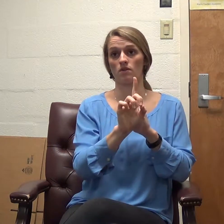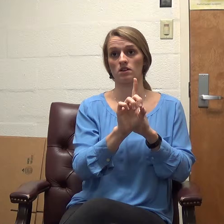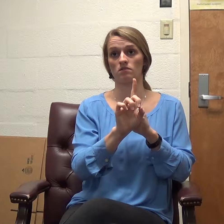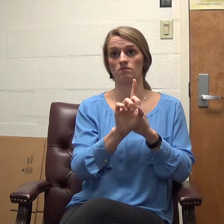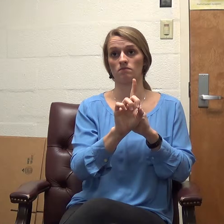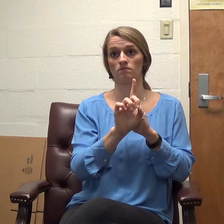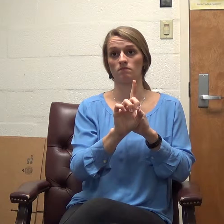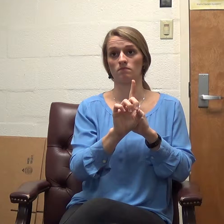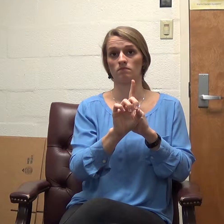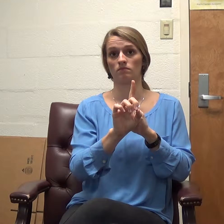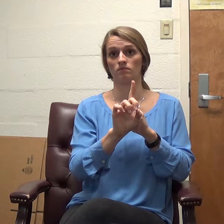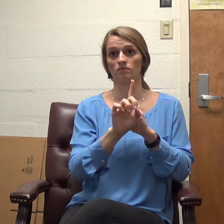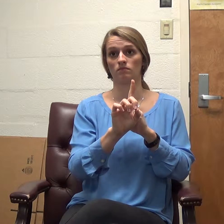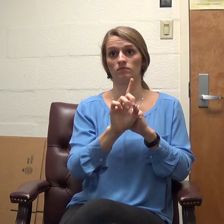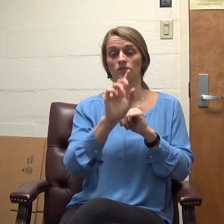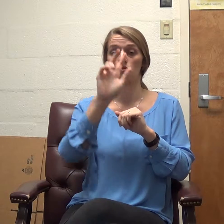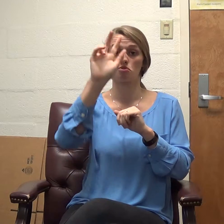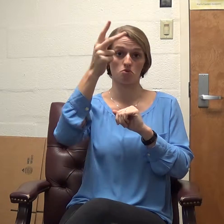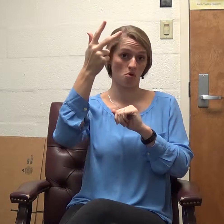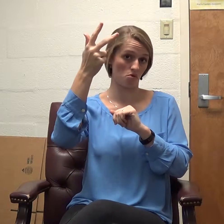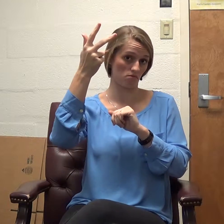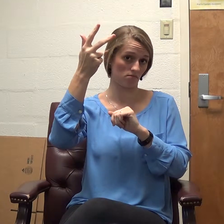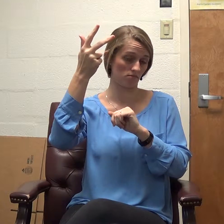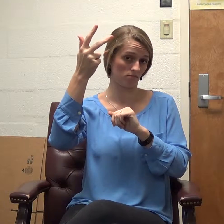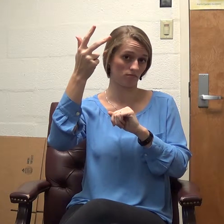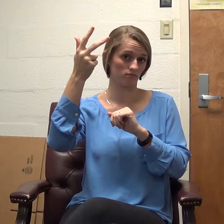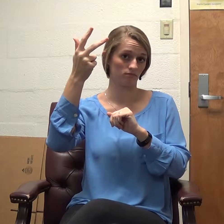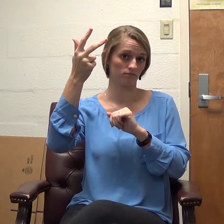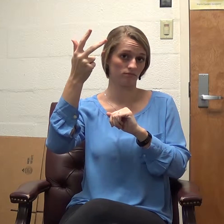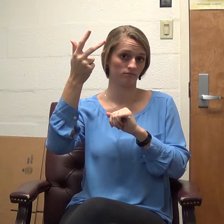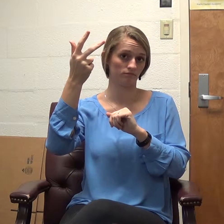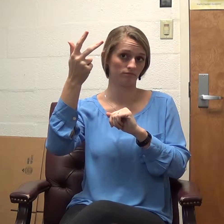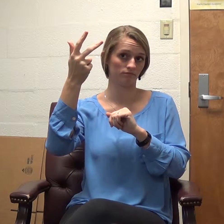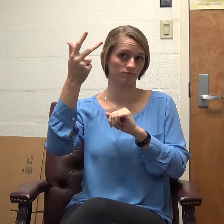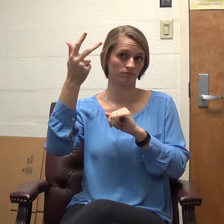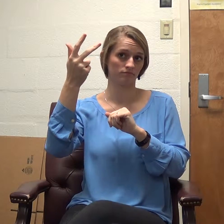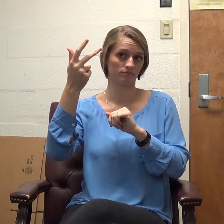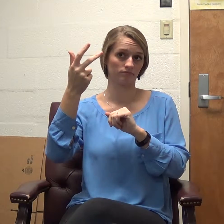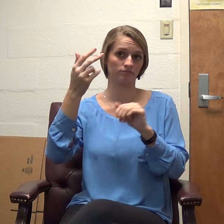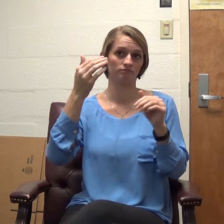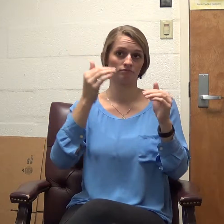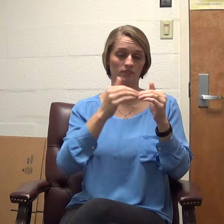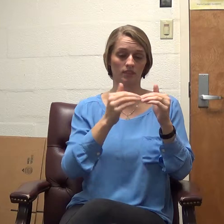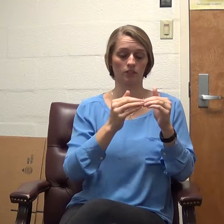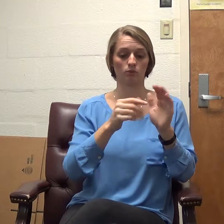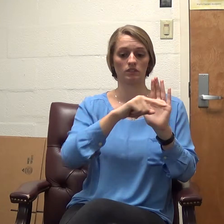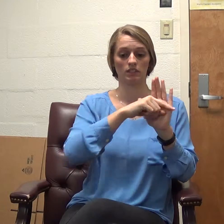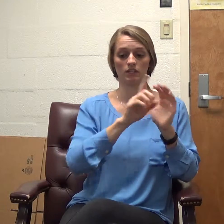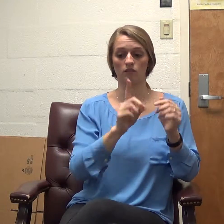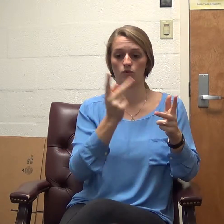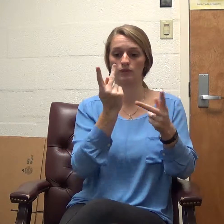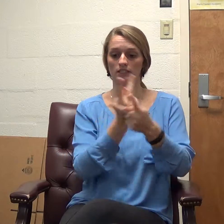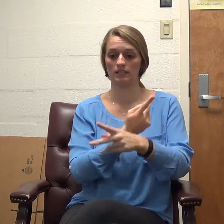to the third power, well, once again, that's negative 1 times negative 1 times negative